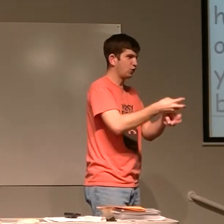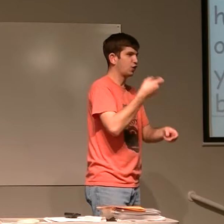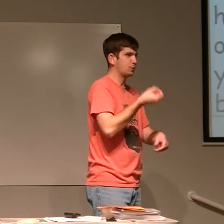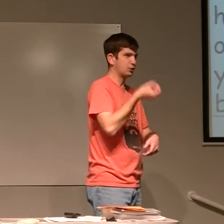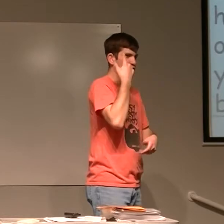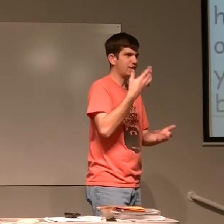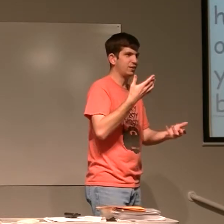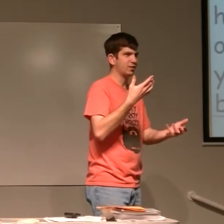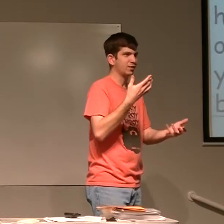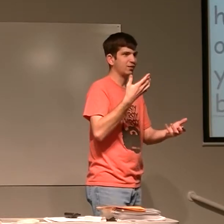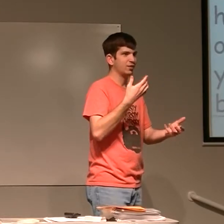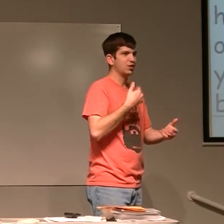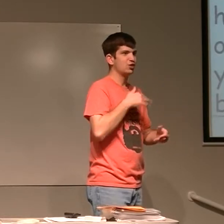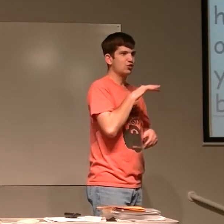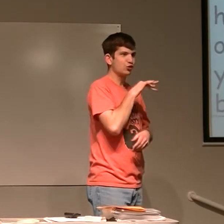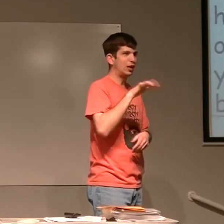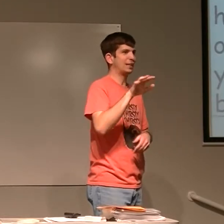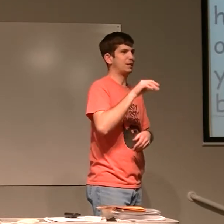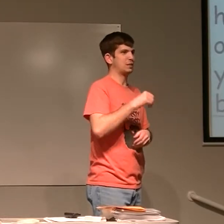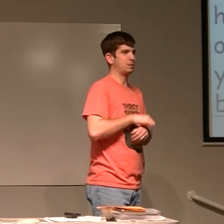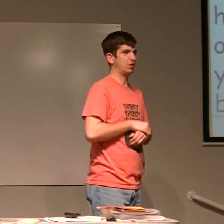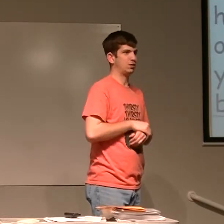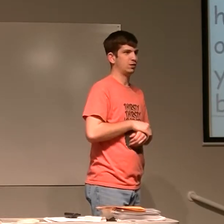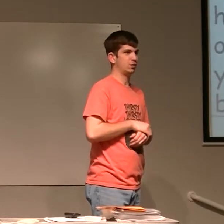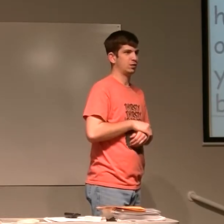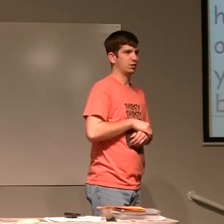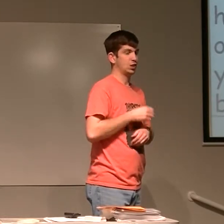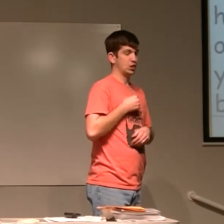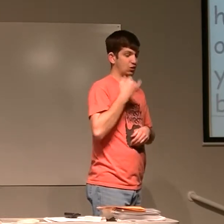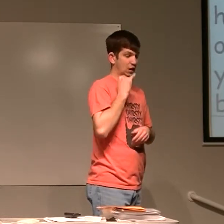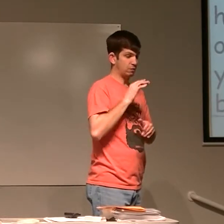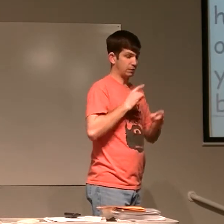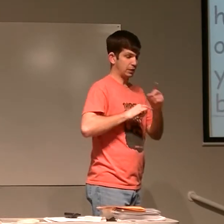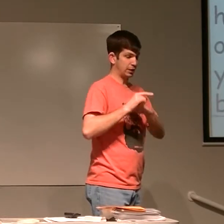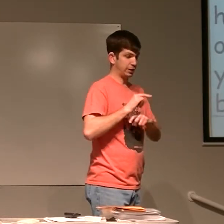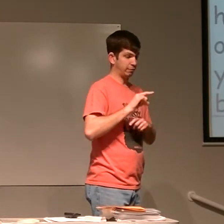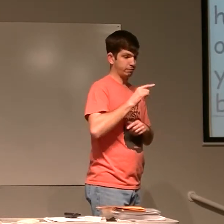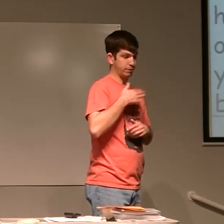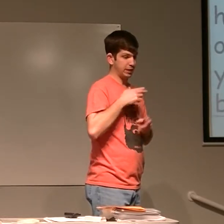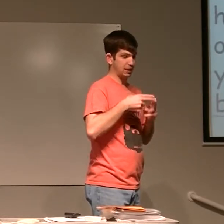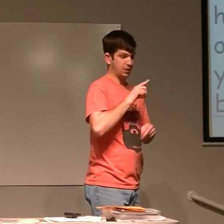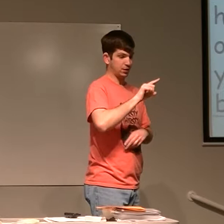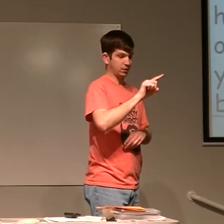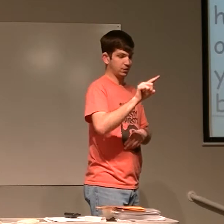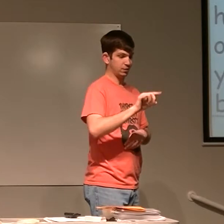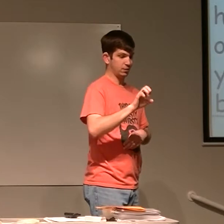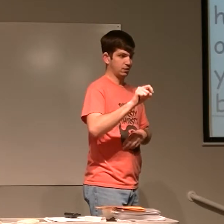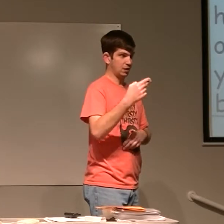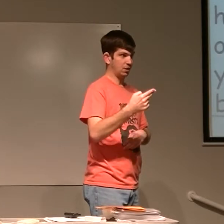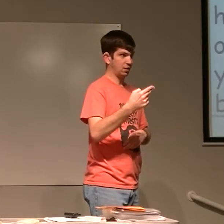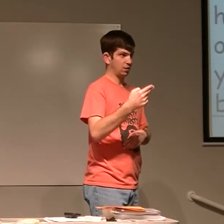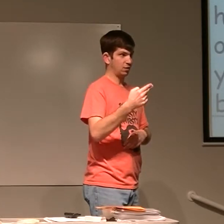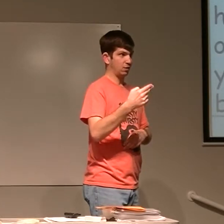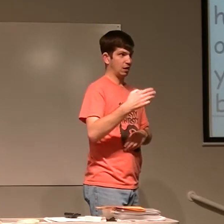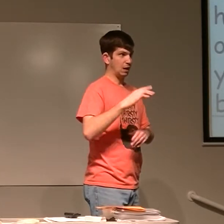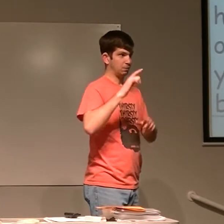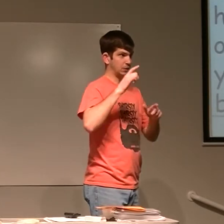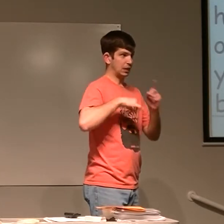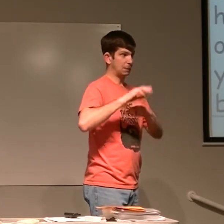them to understand. You try to keep it spelled. So if I'm signing, my name is the, I'm signing the